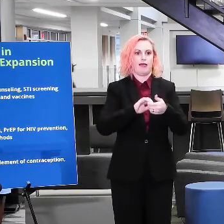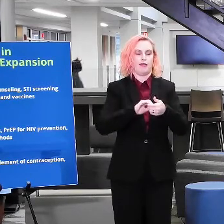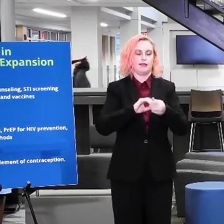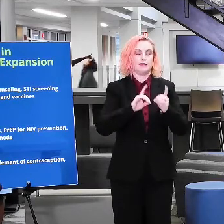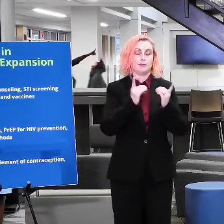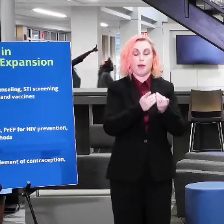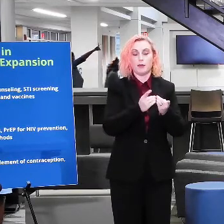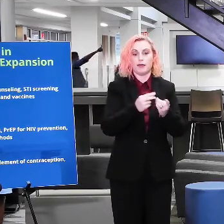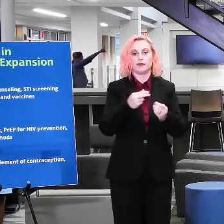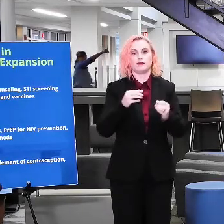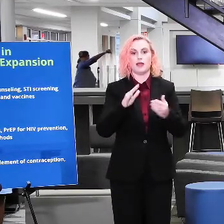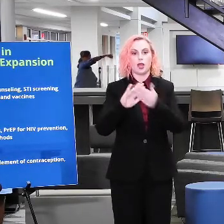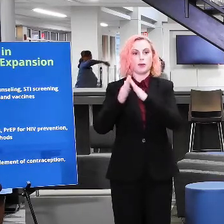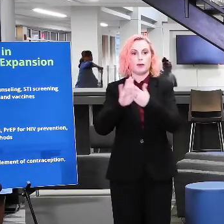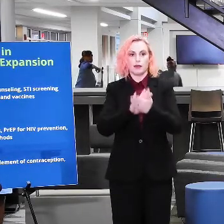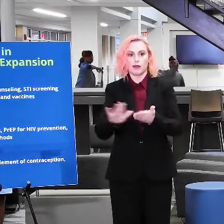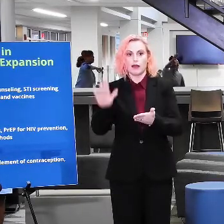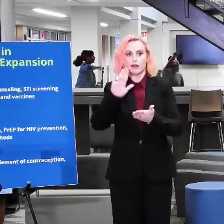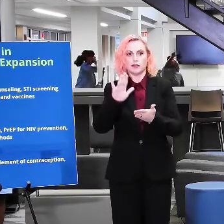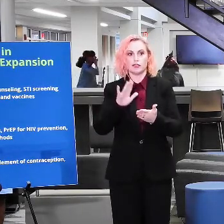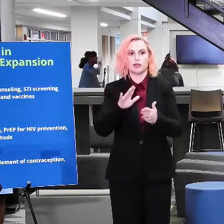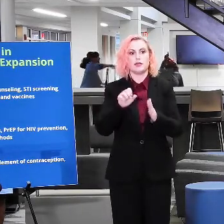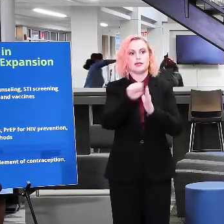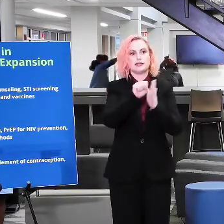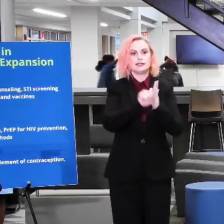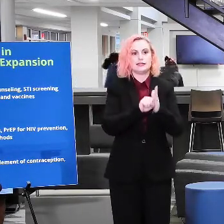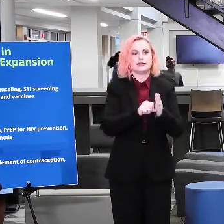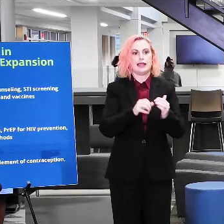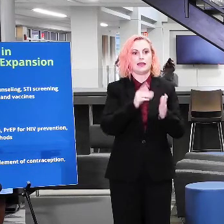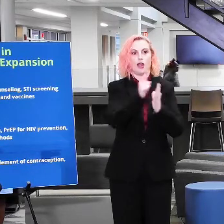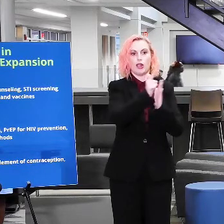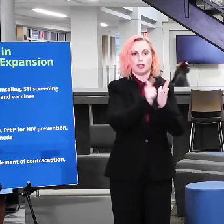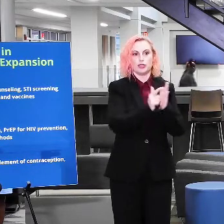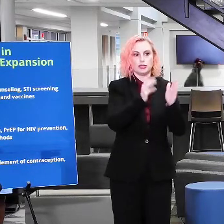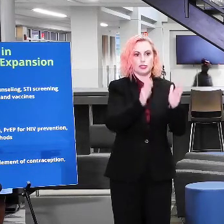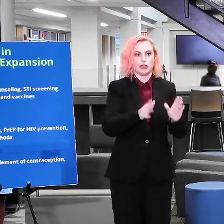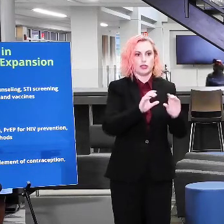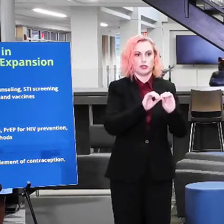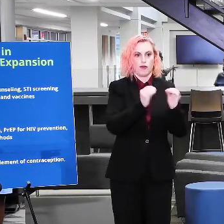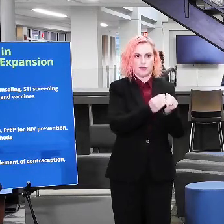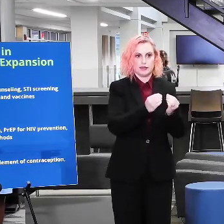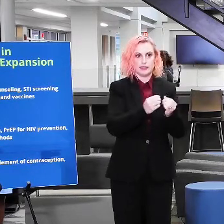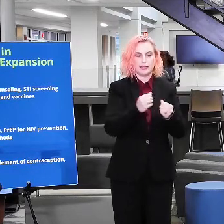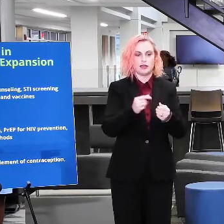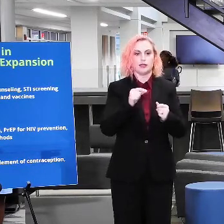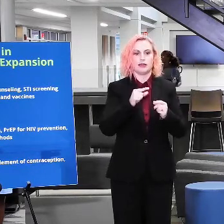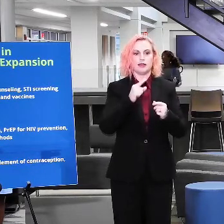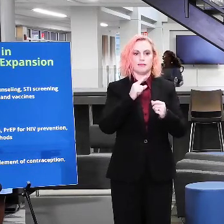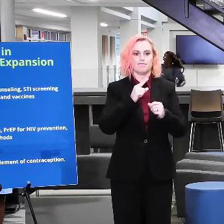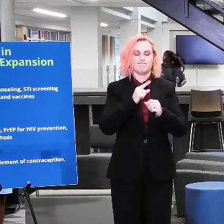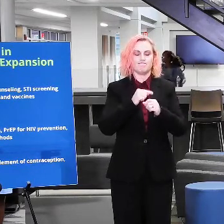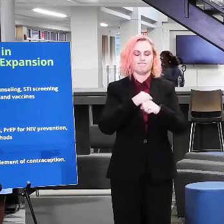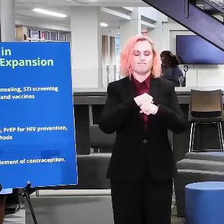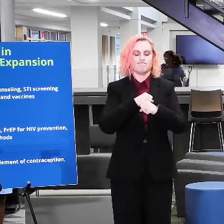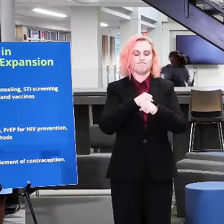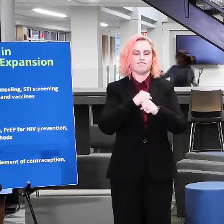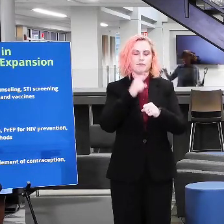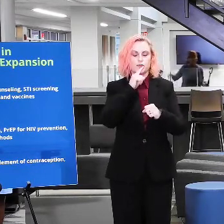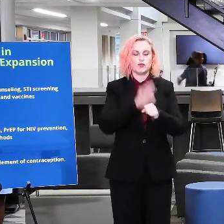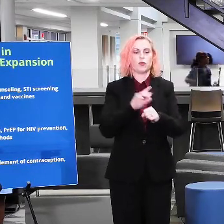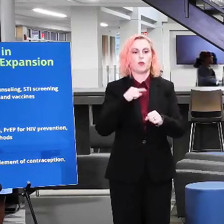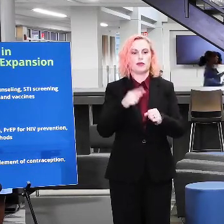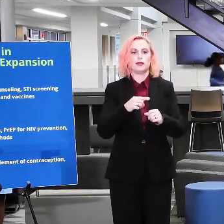community college, our state's attorney's office, and more to ensure that we oppose efforts to restrict